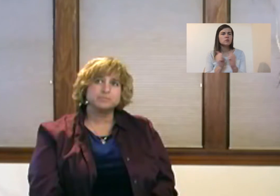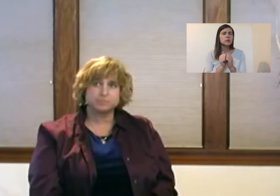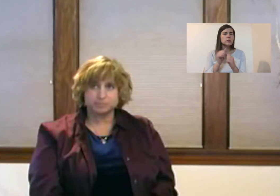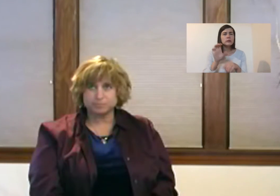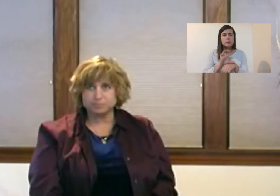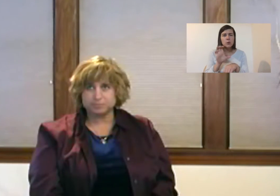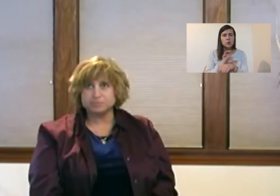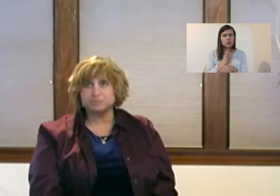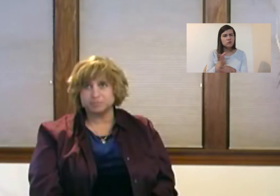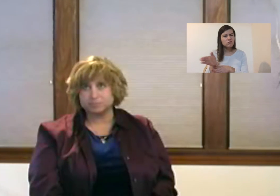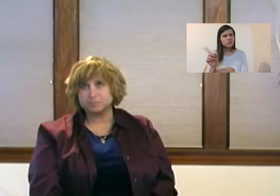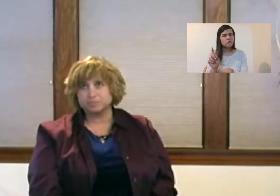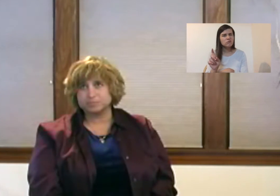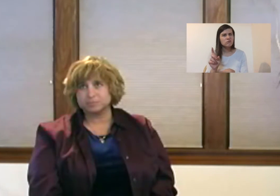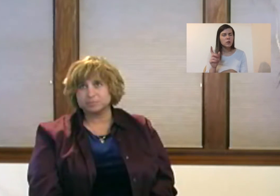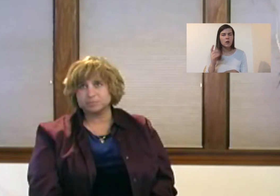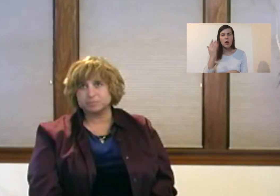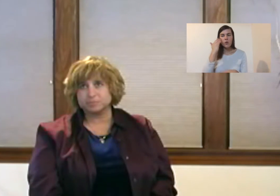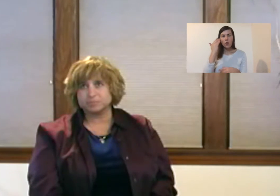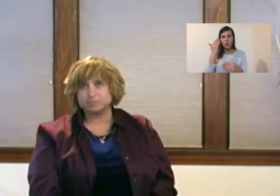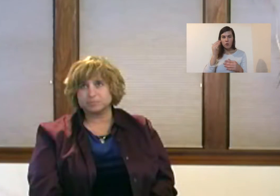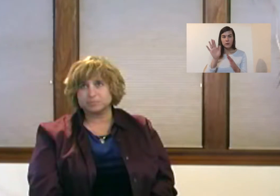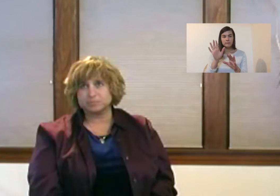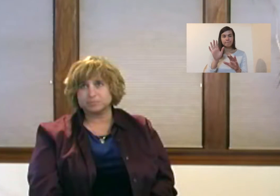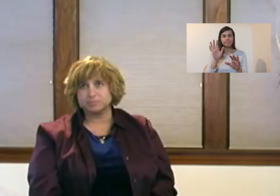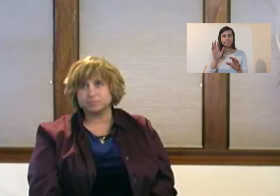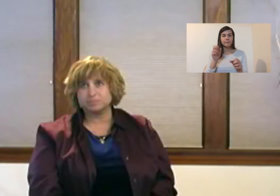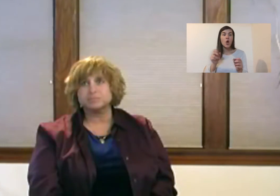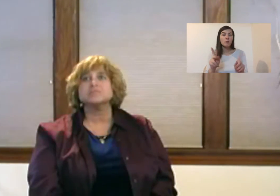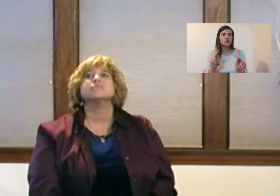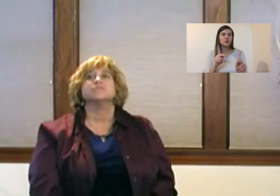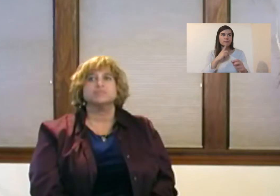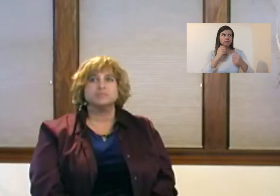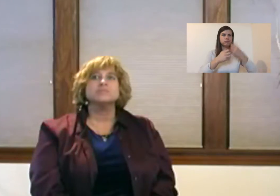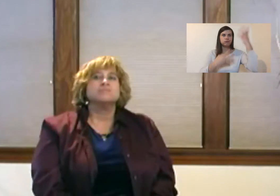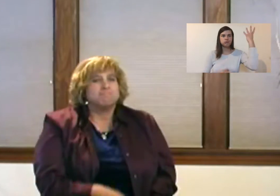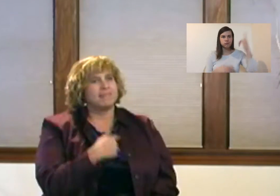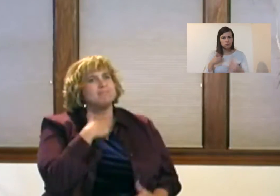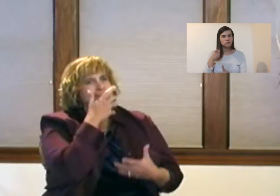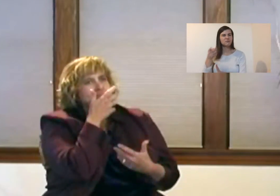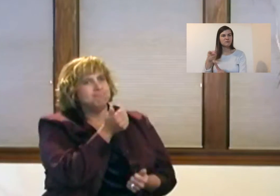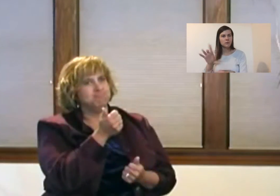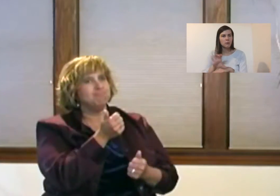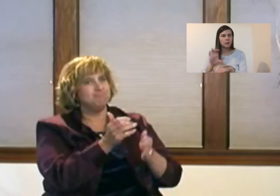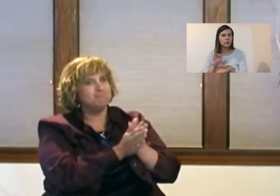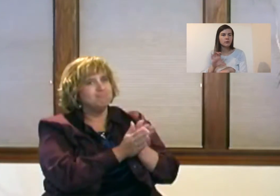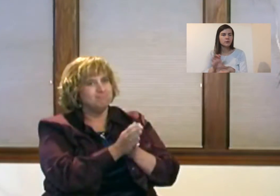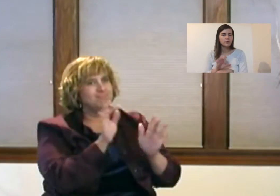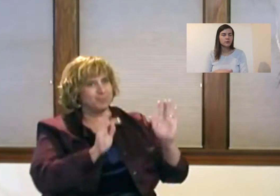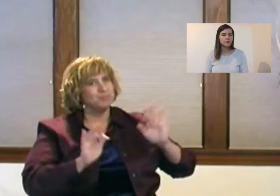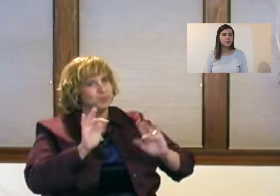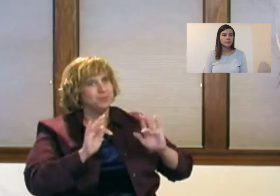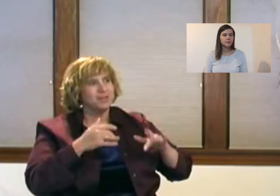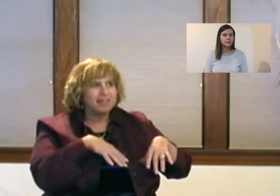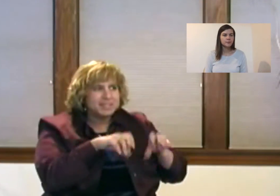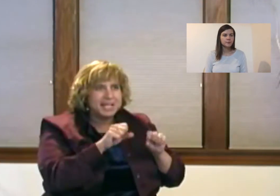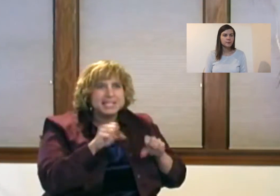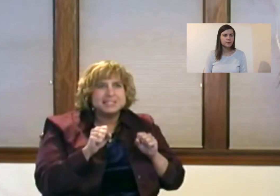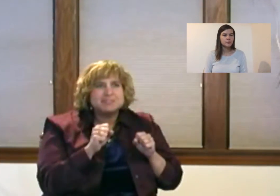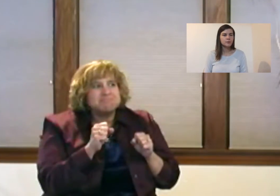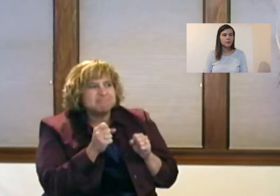with computers? Because certainly there are a lot more opportunities coming along with computers.